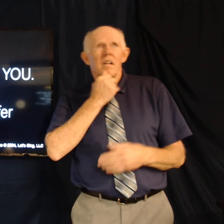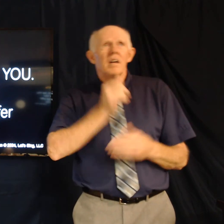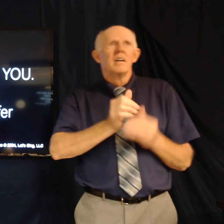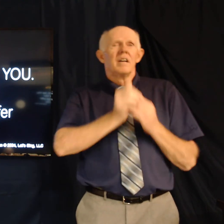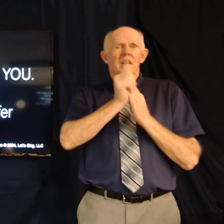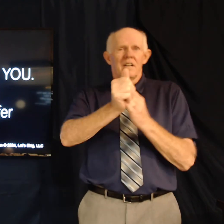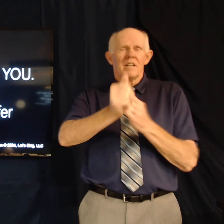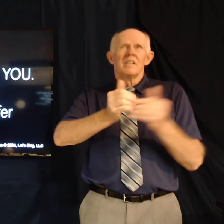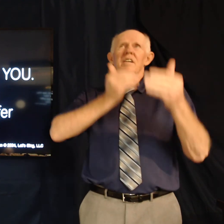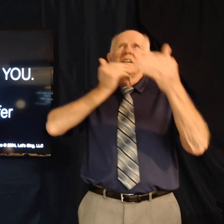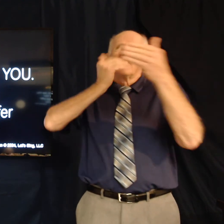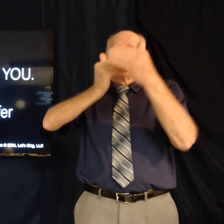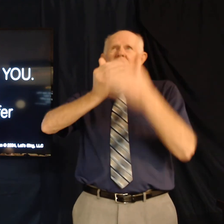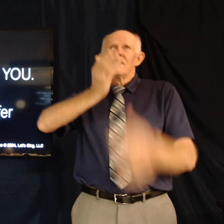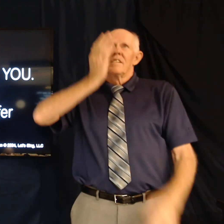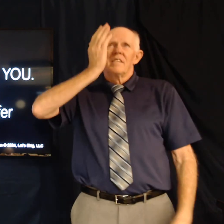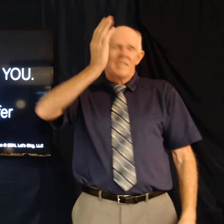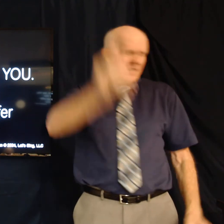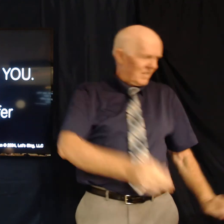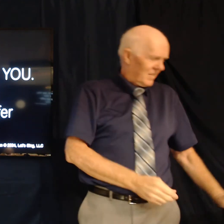maybe suffer, be near you.